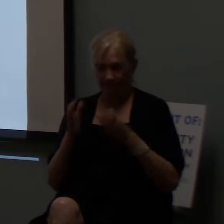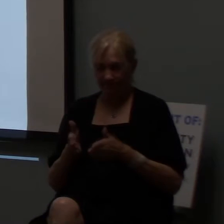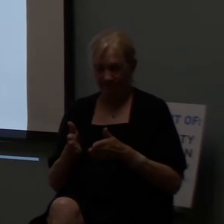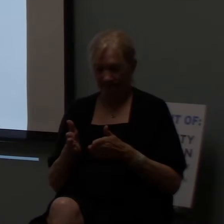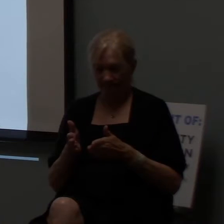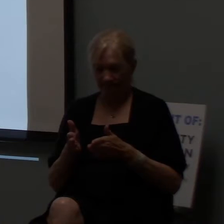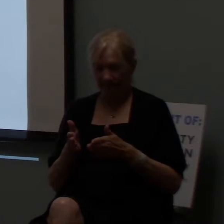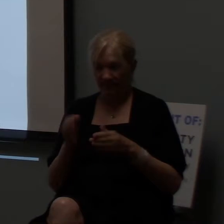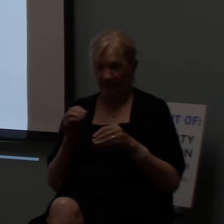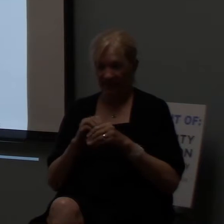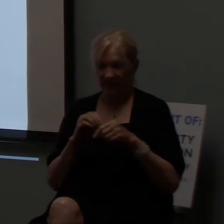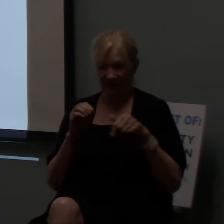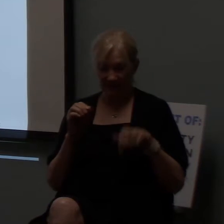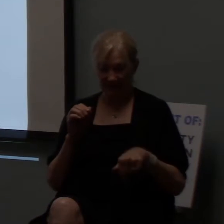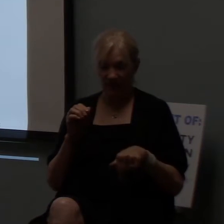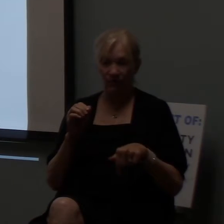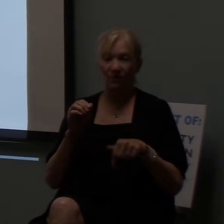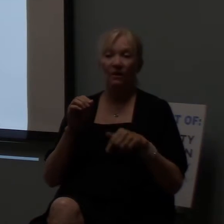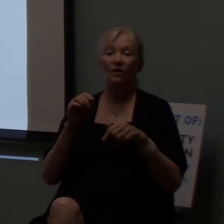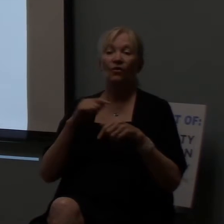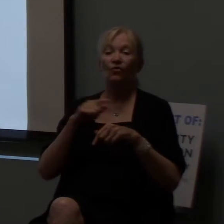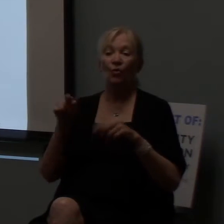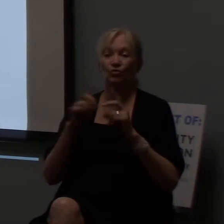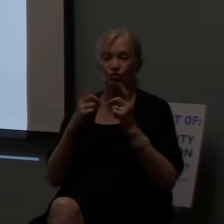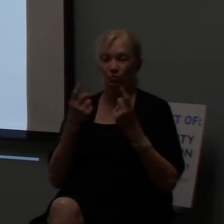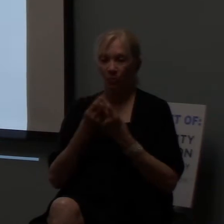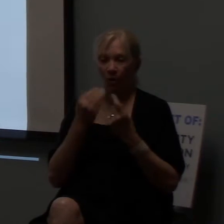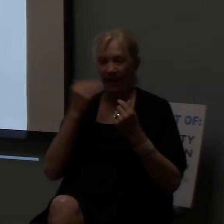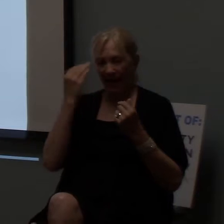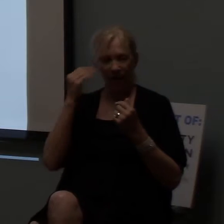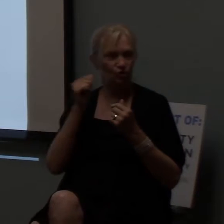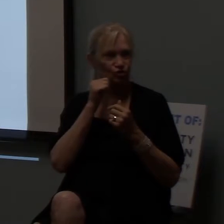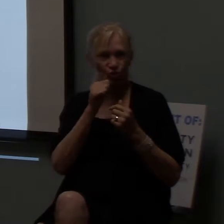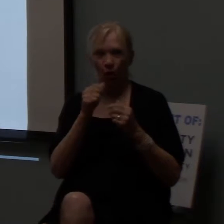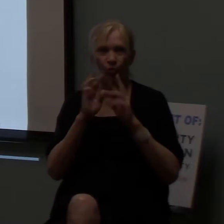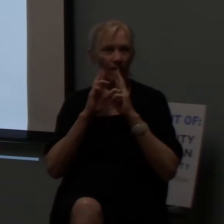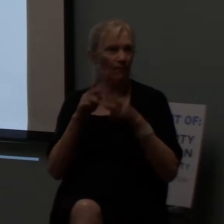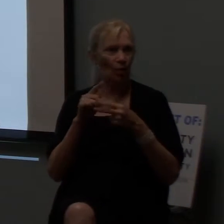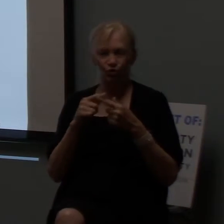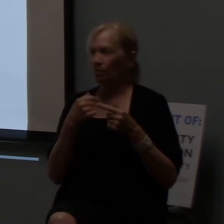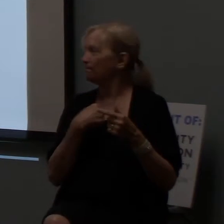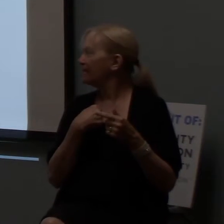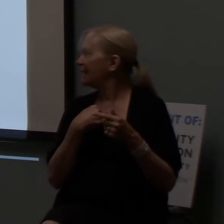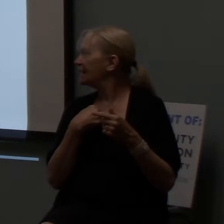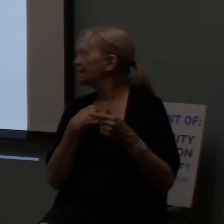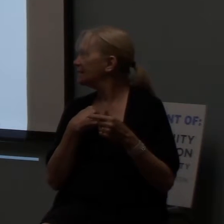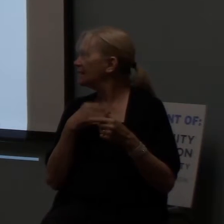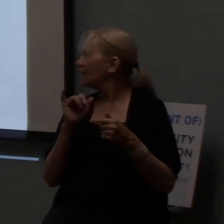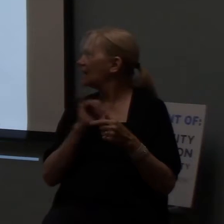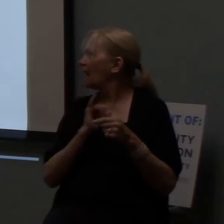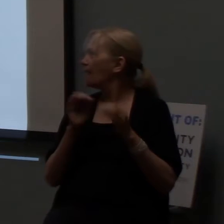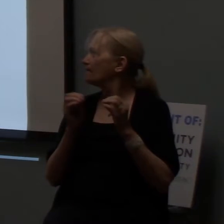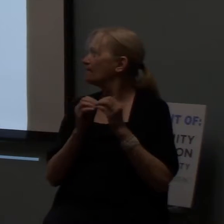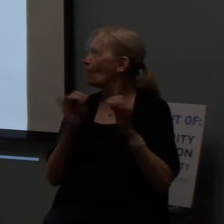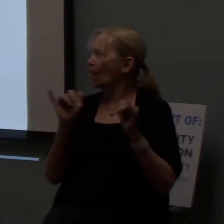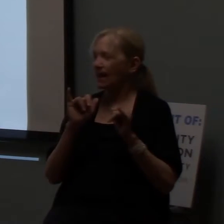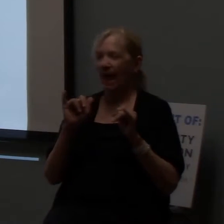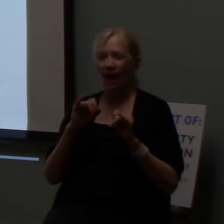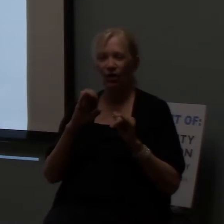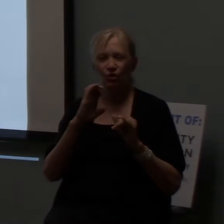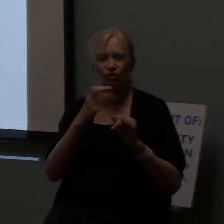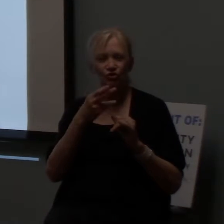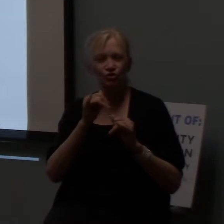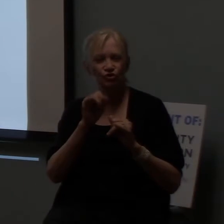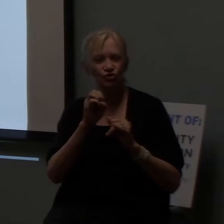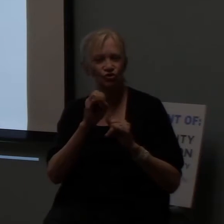in Boulder County, those department heads do not report to me. I'm more like a chief of staff, if you will.